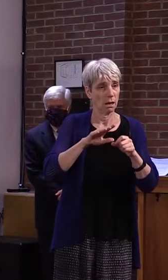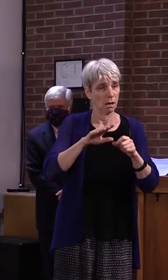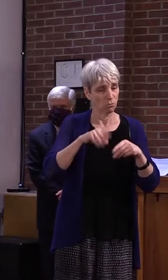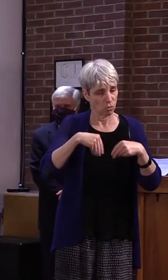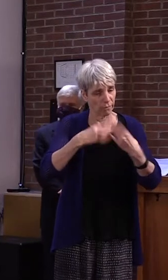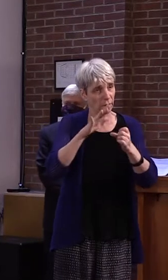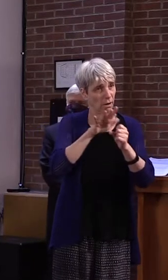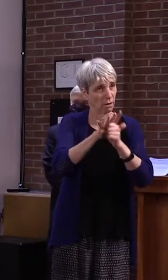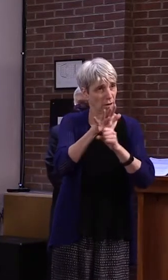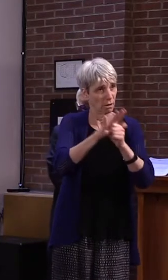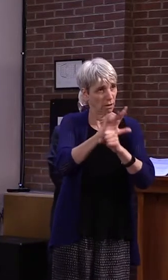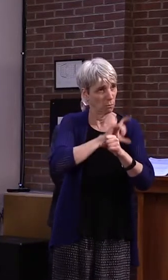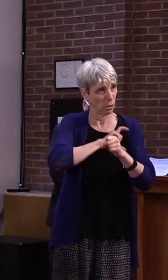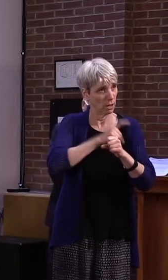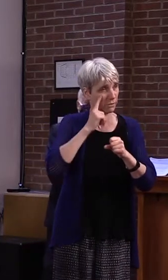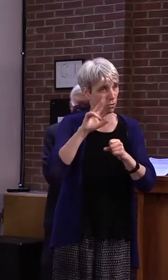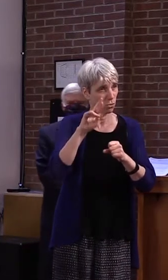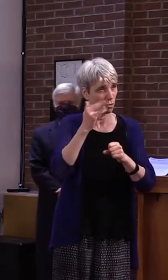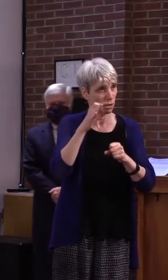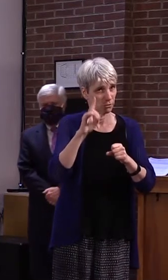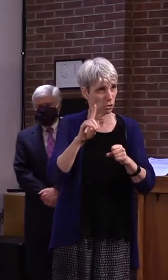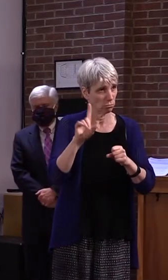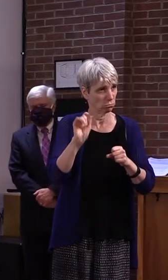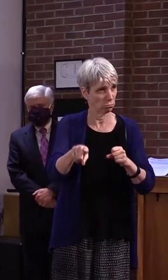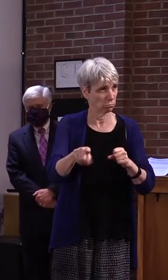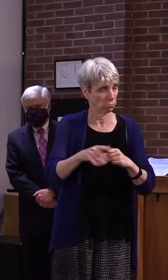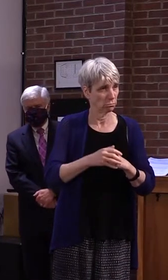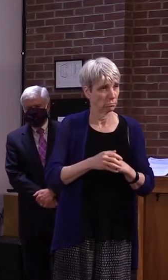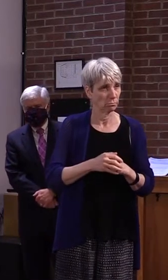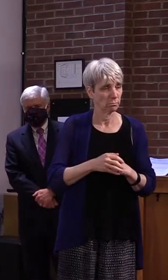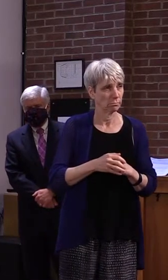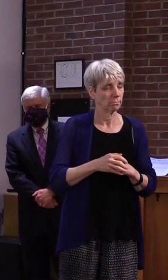in Richford? No, I think